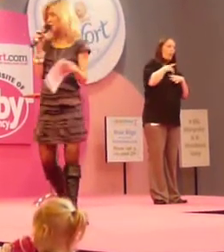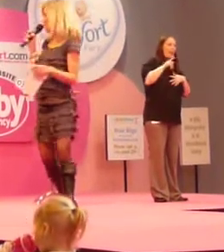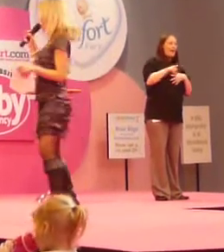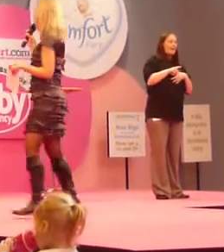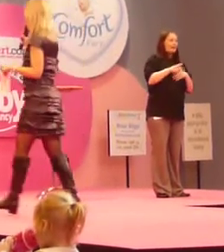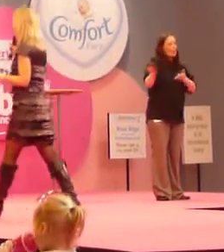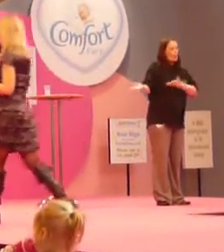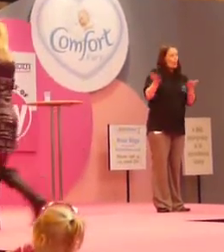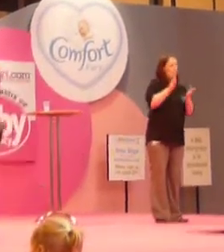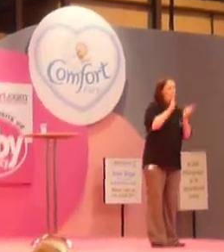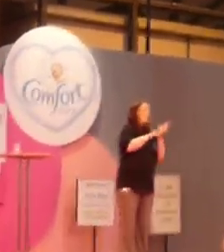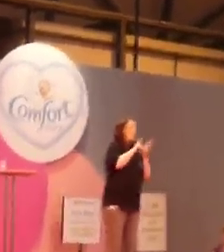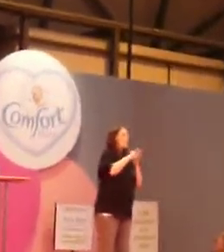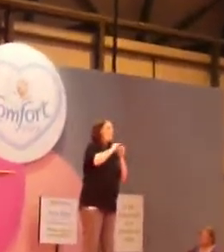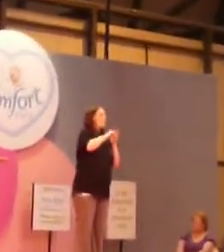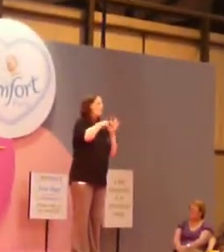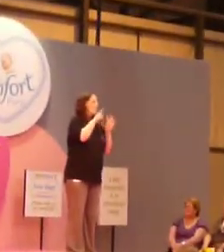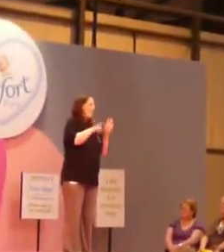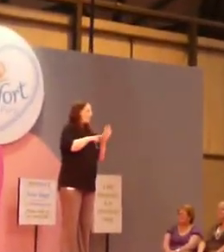her out. It's Mosey Jones.